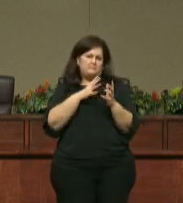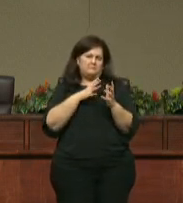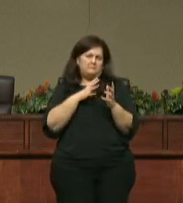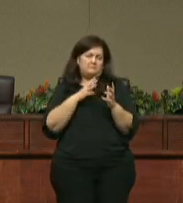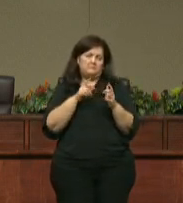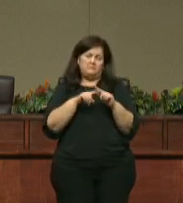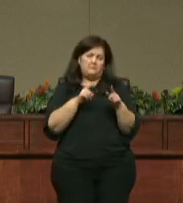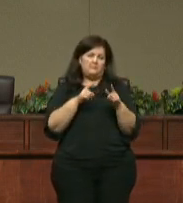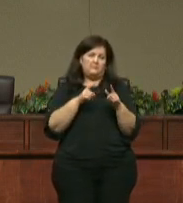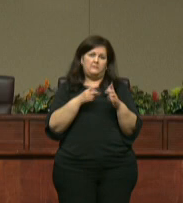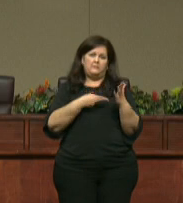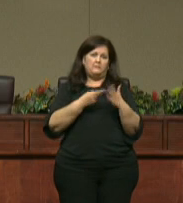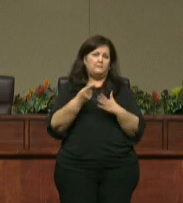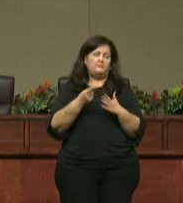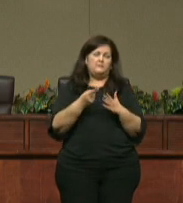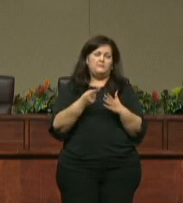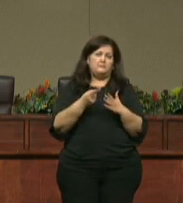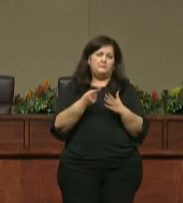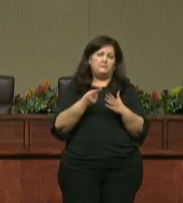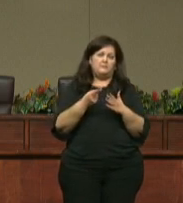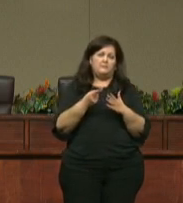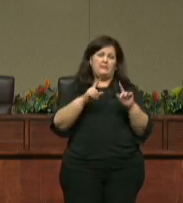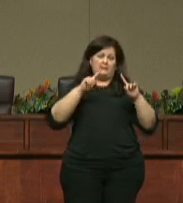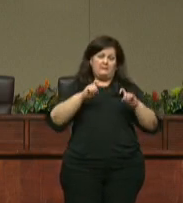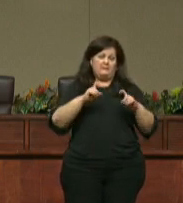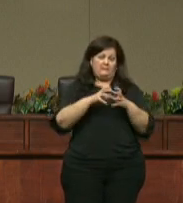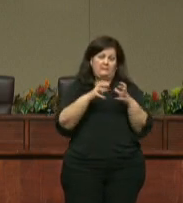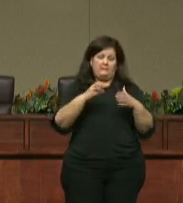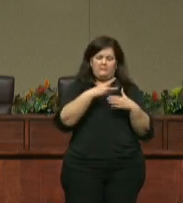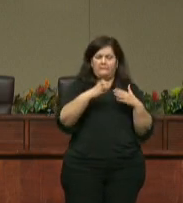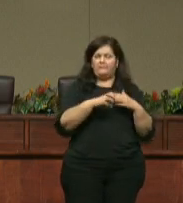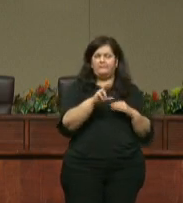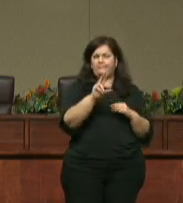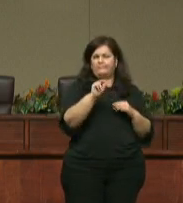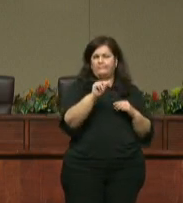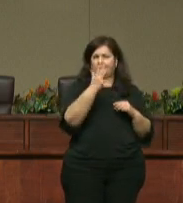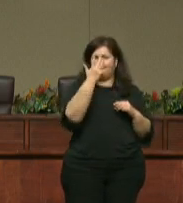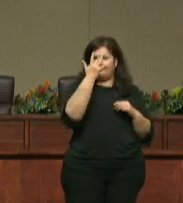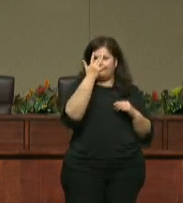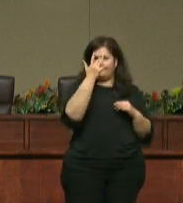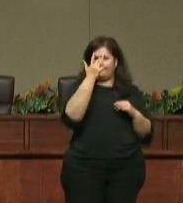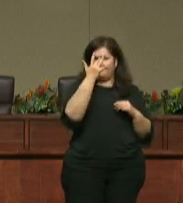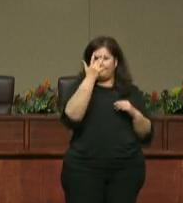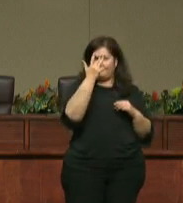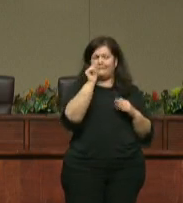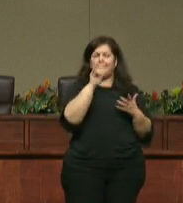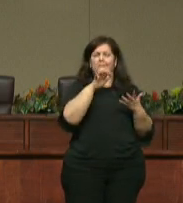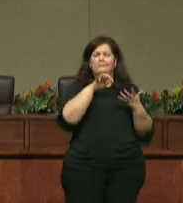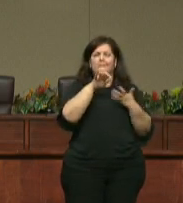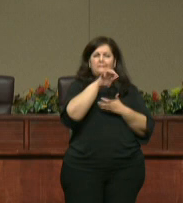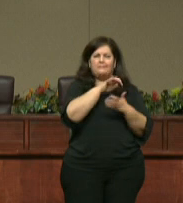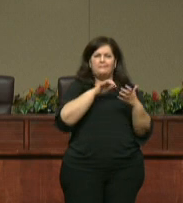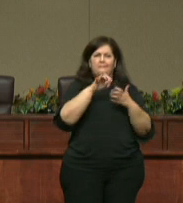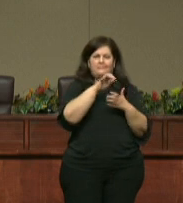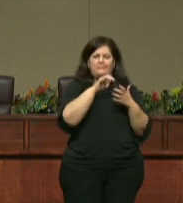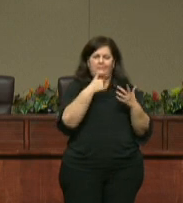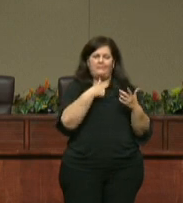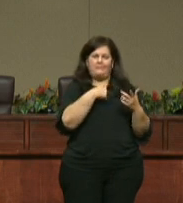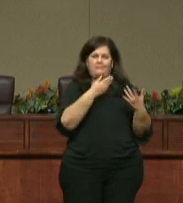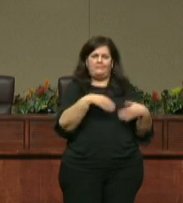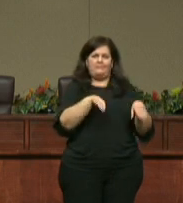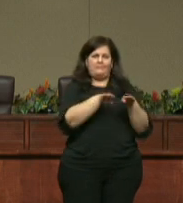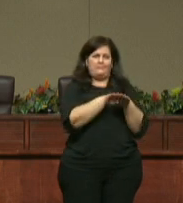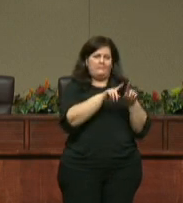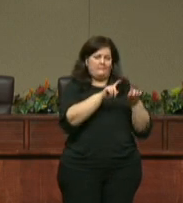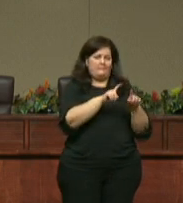quite honestly, we didn't have as much testing over the weekend because of the impending storm.